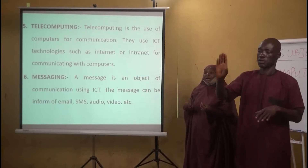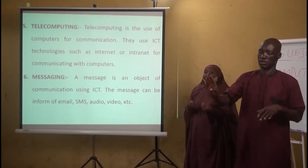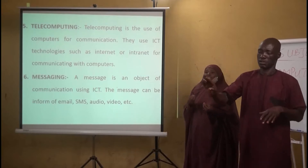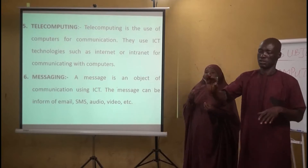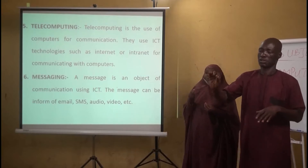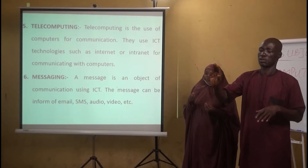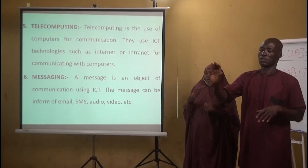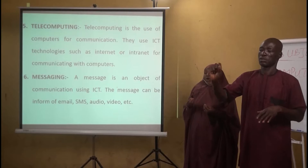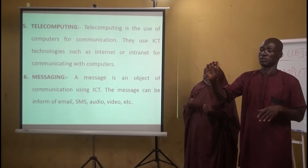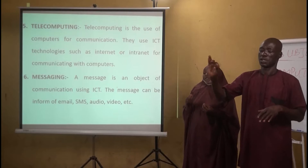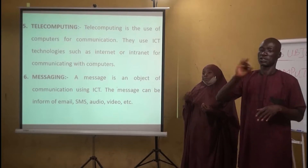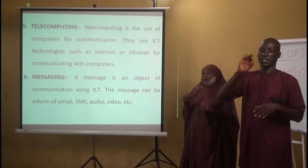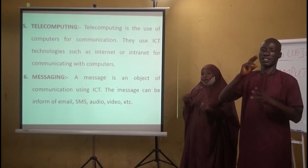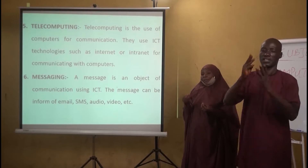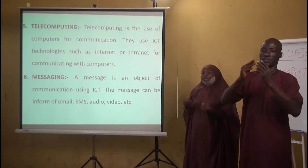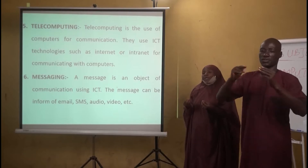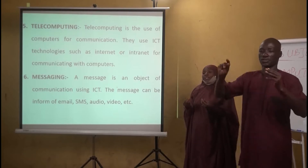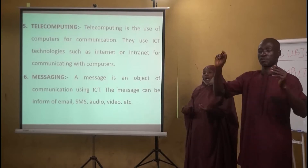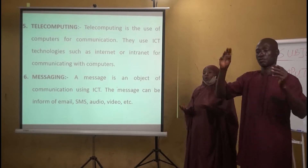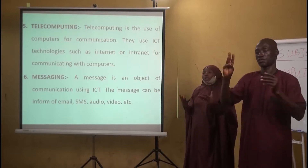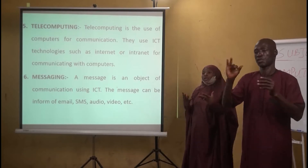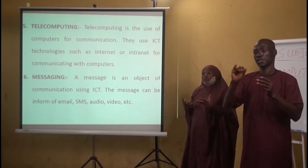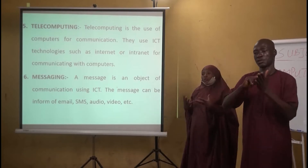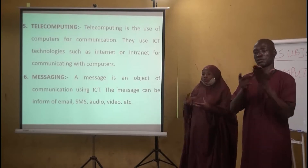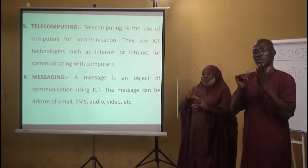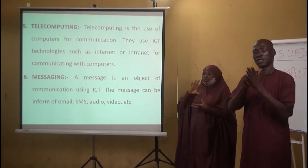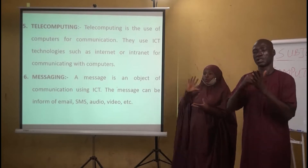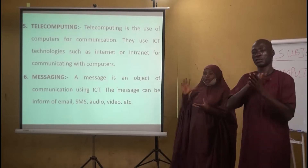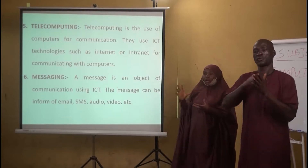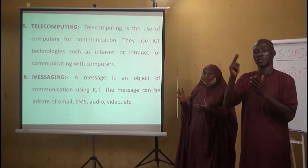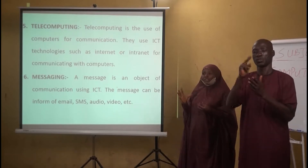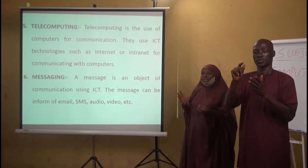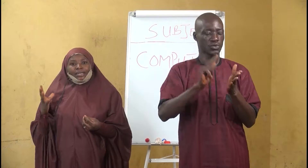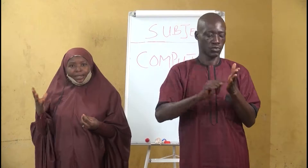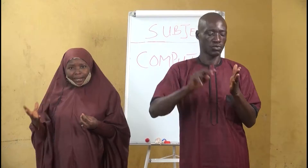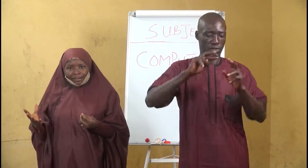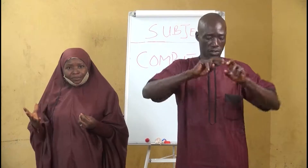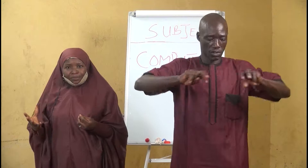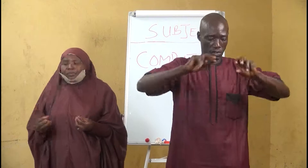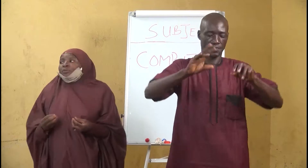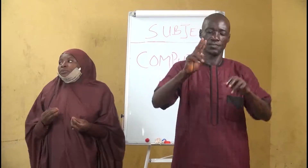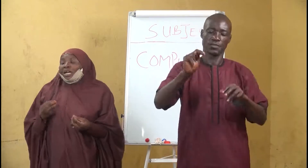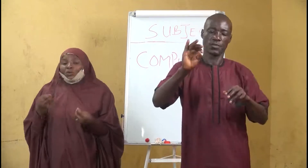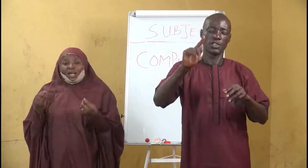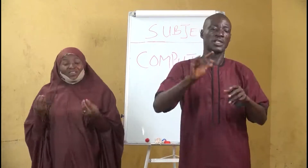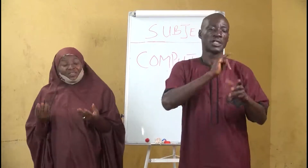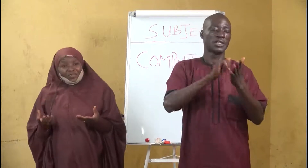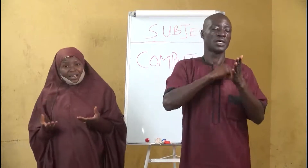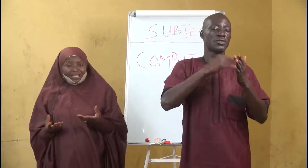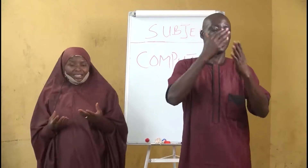the software or is the program that we use to browse the net. And we have different examples